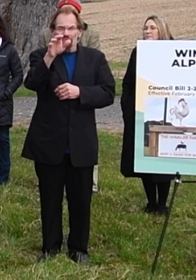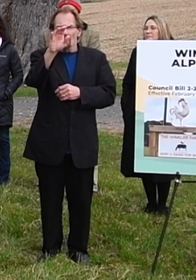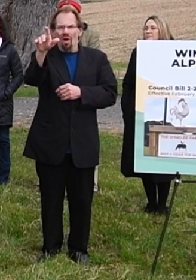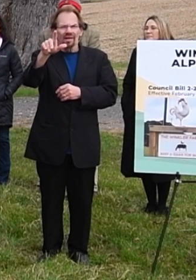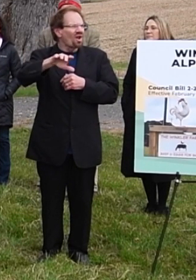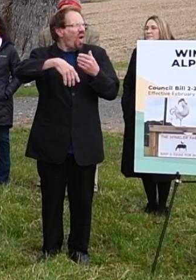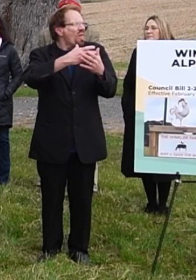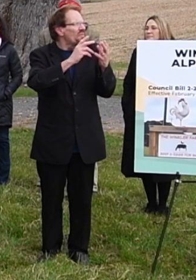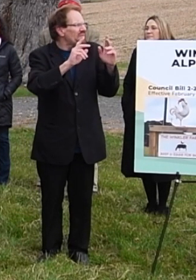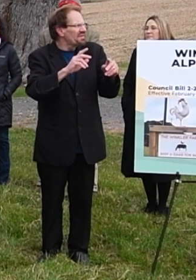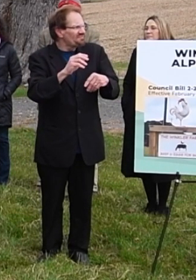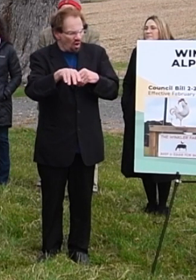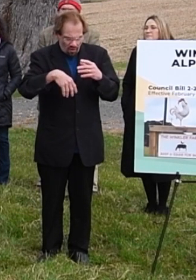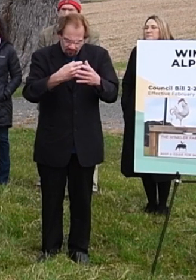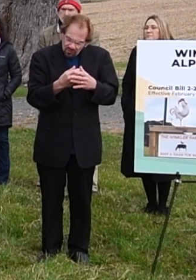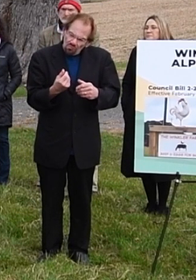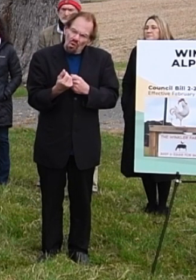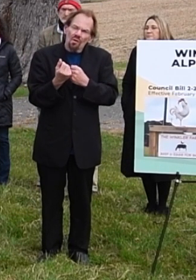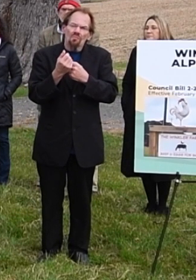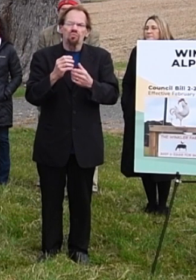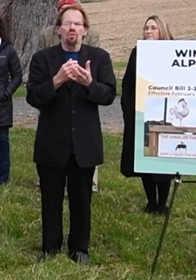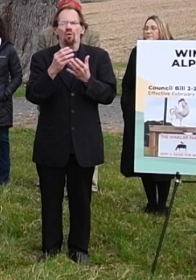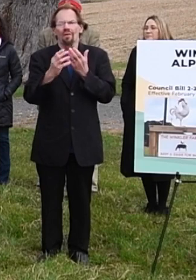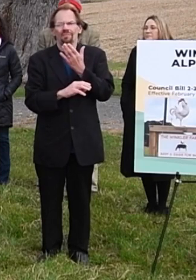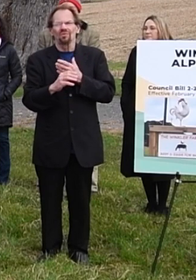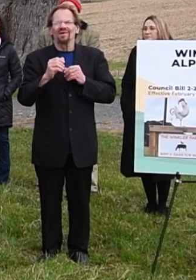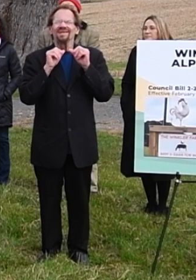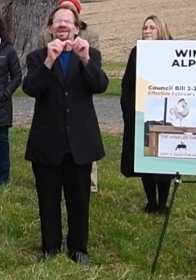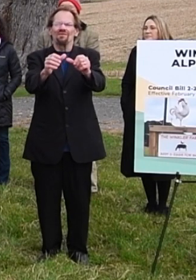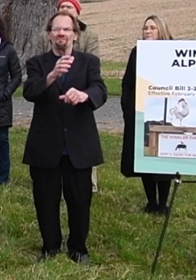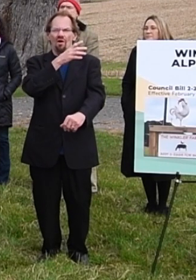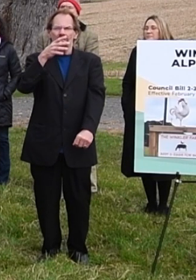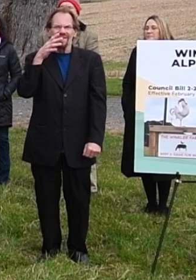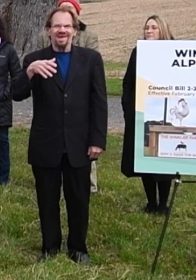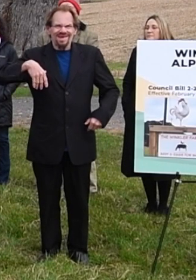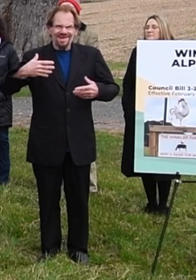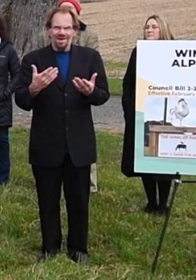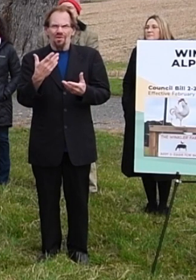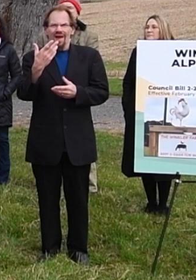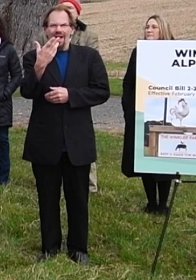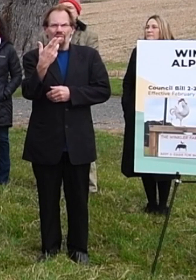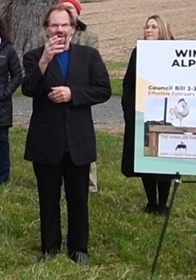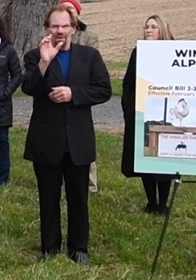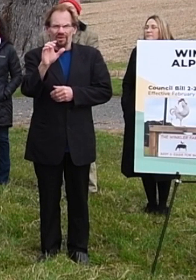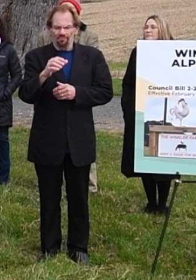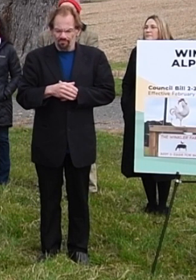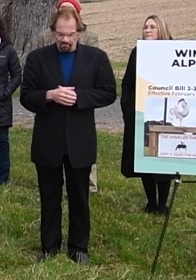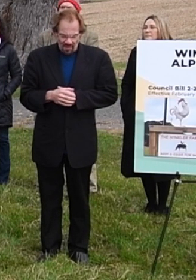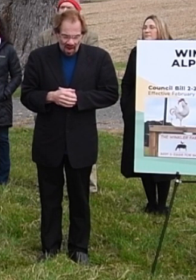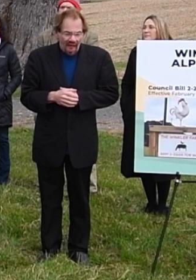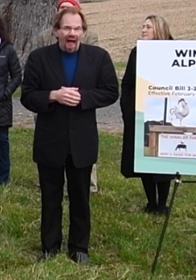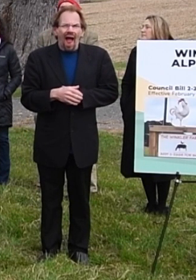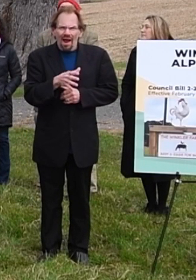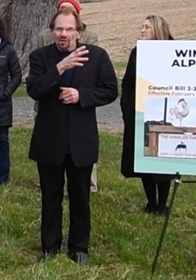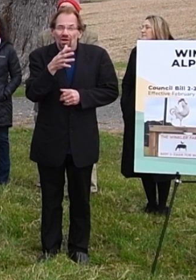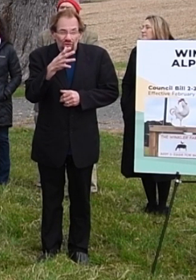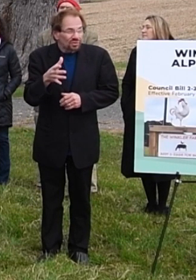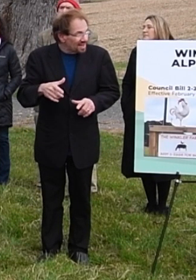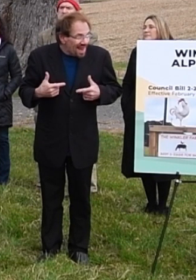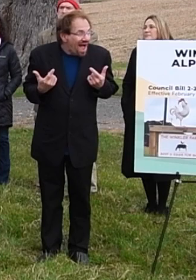County, allowing us to continue the legacy of farming here in Western Howard County. Agriculture is alive